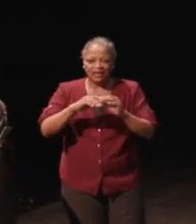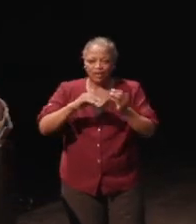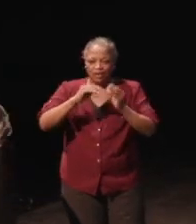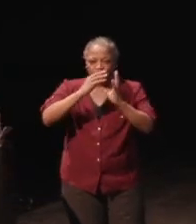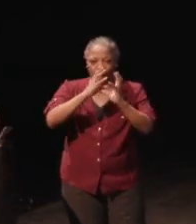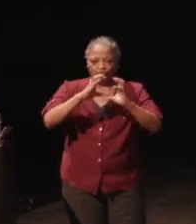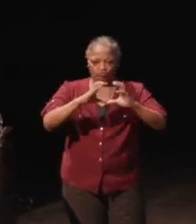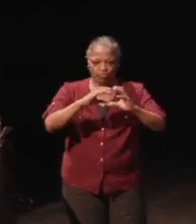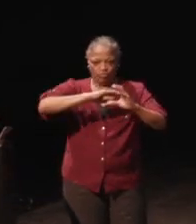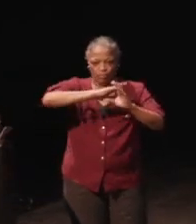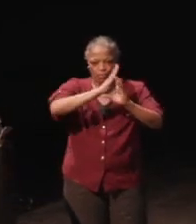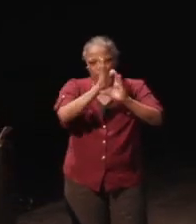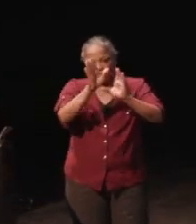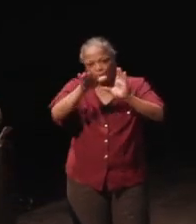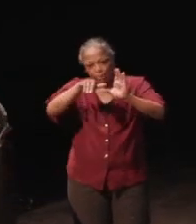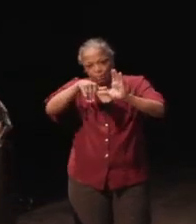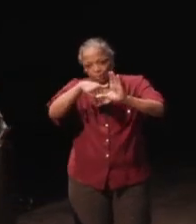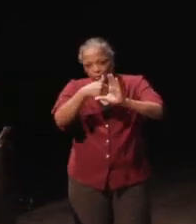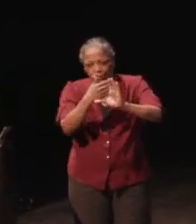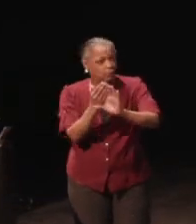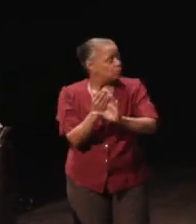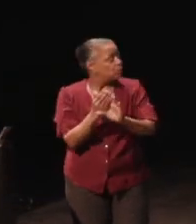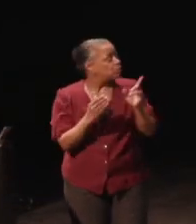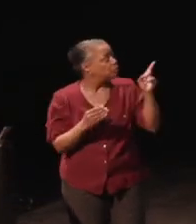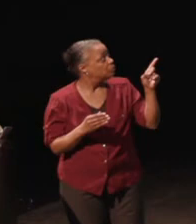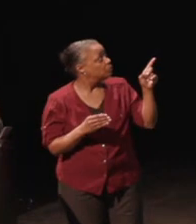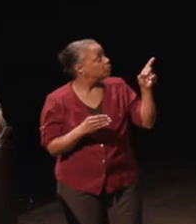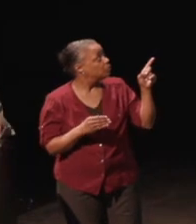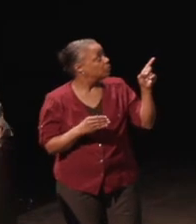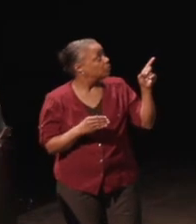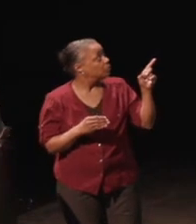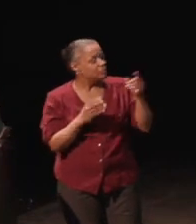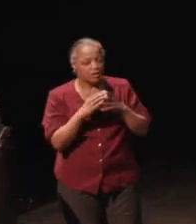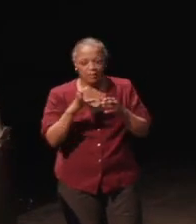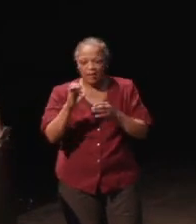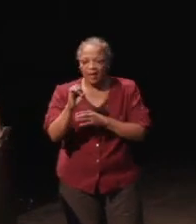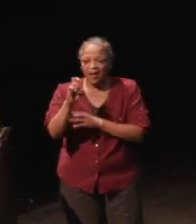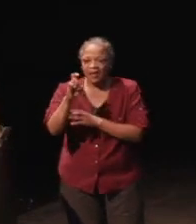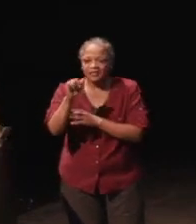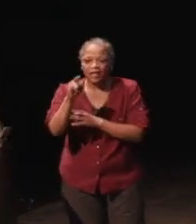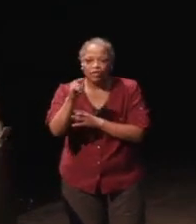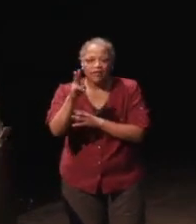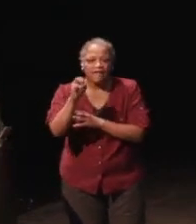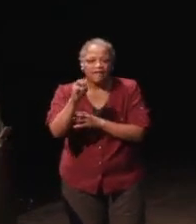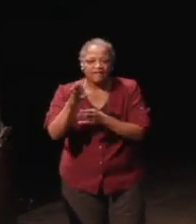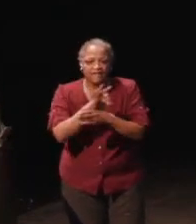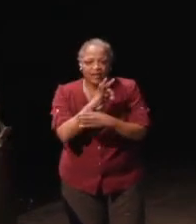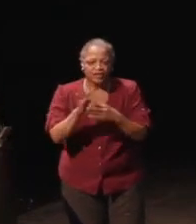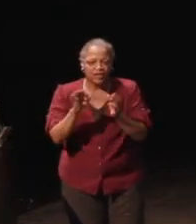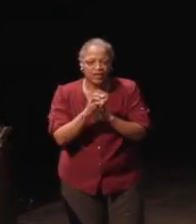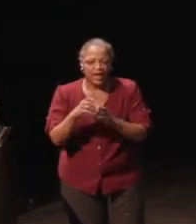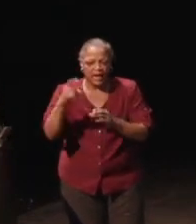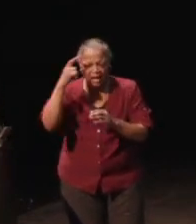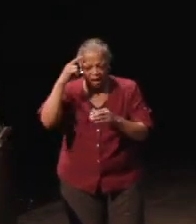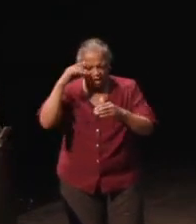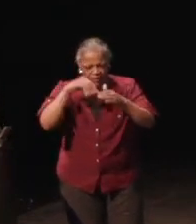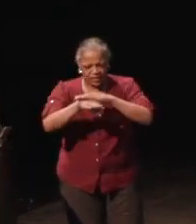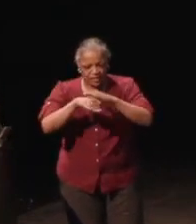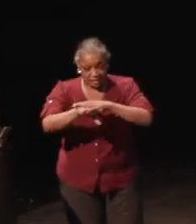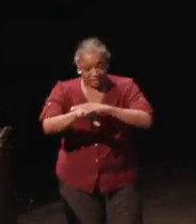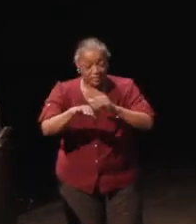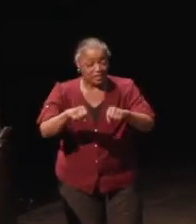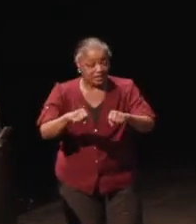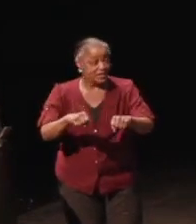more like this. And this is where I want to pivot more towards talking about executive function and cognitive accessibility